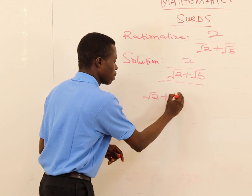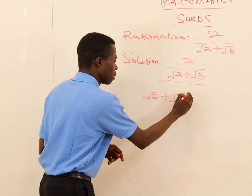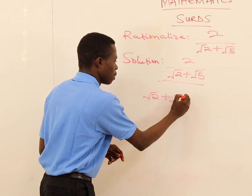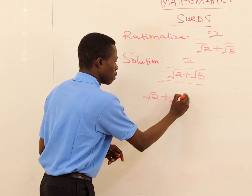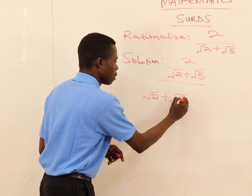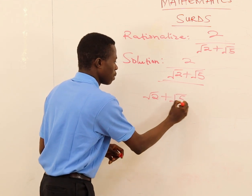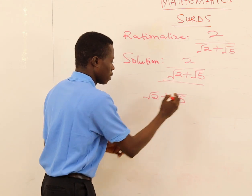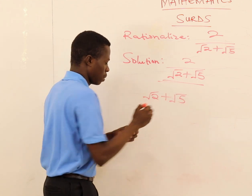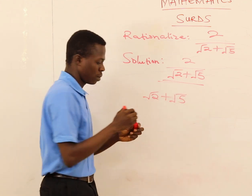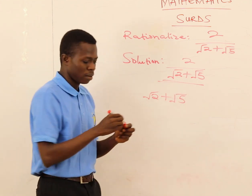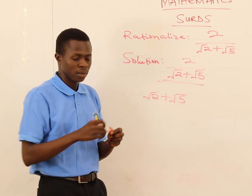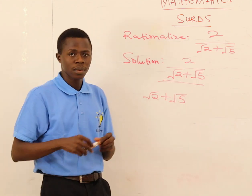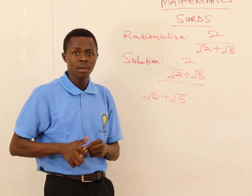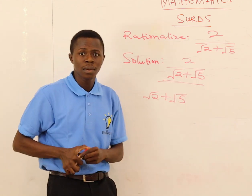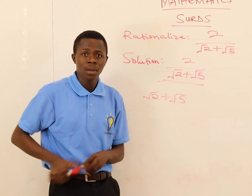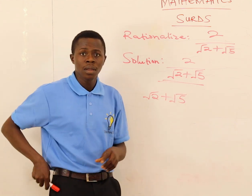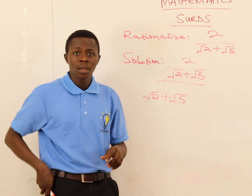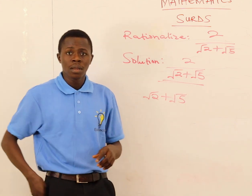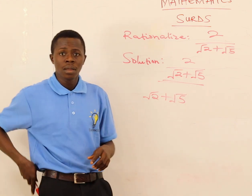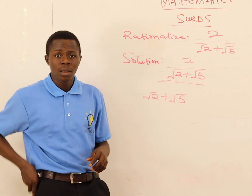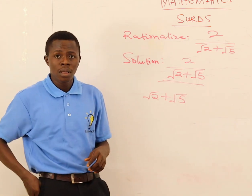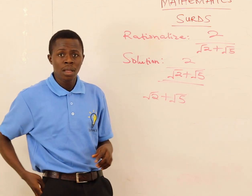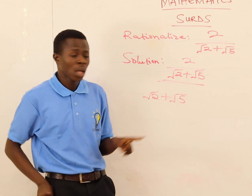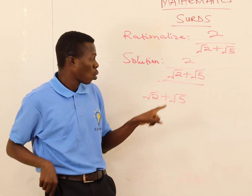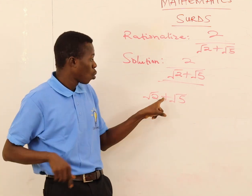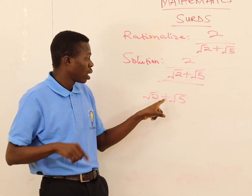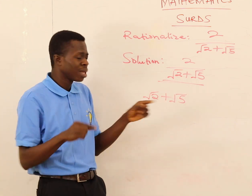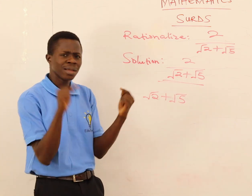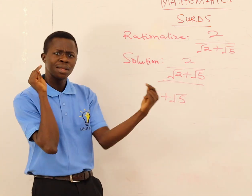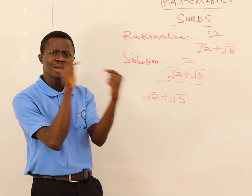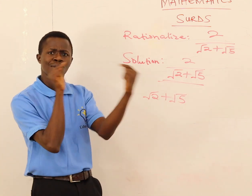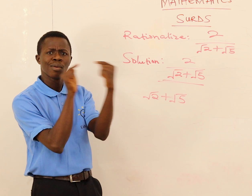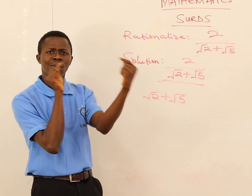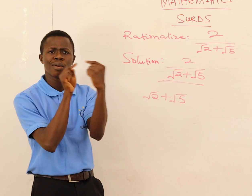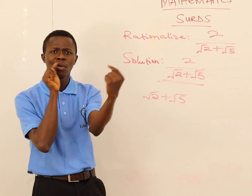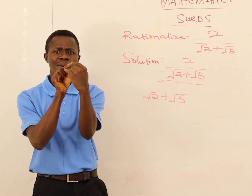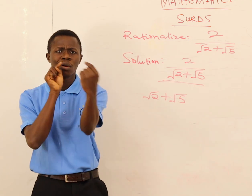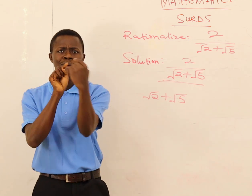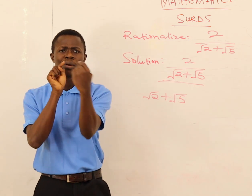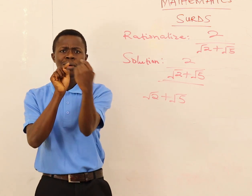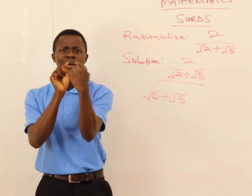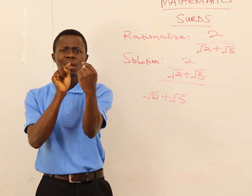And we are saying that we have our denominator to be square root of 2 plus 5, plus square root of